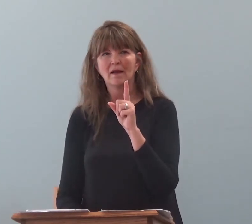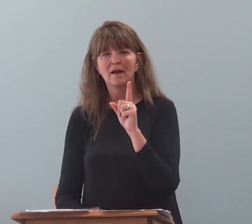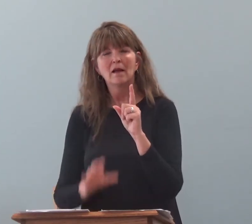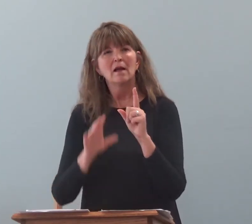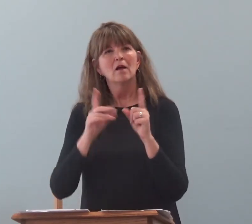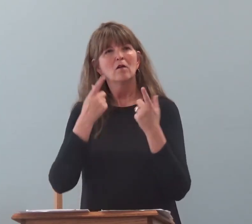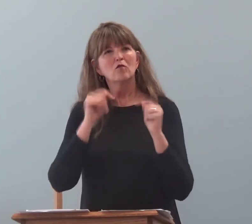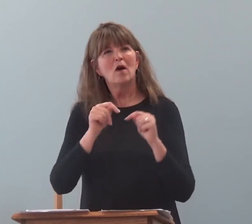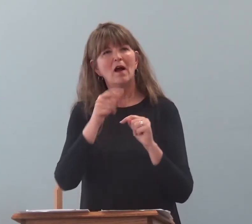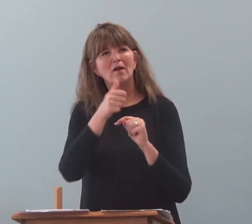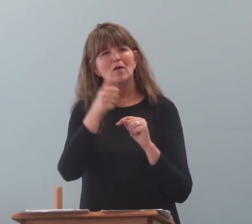amazingly created by God.